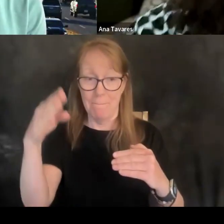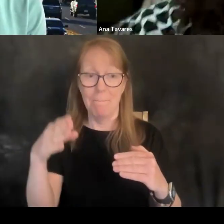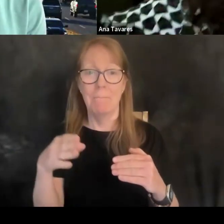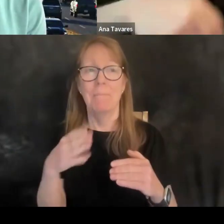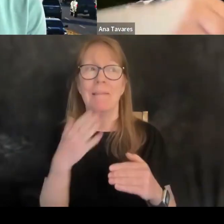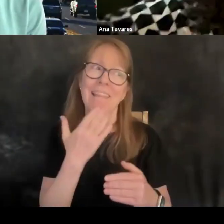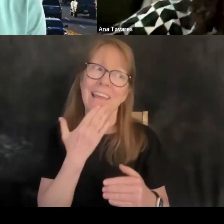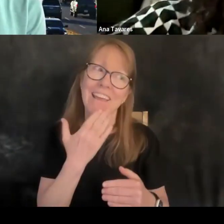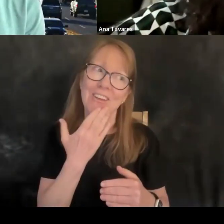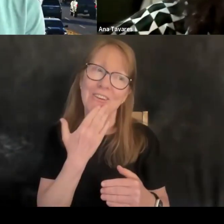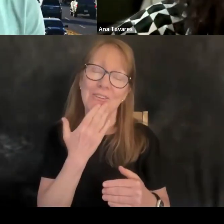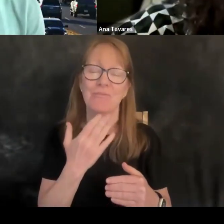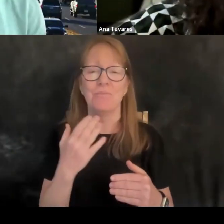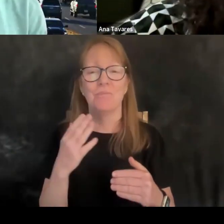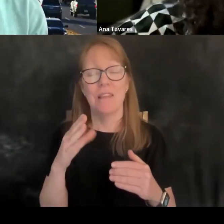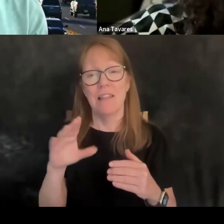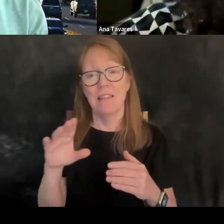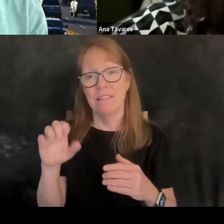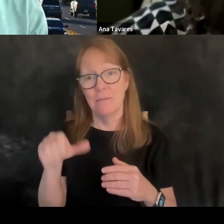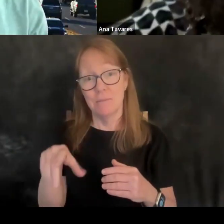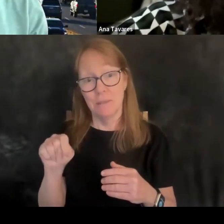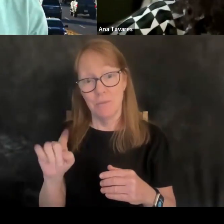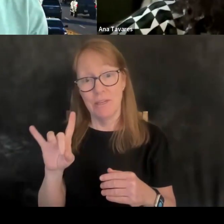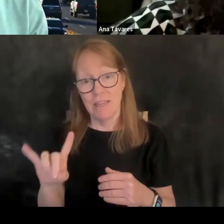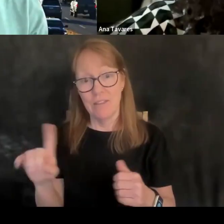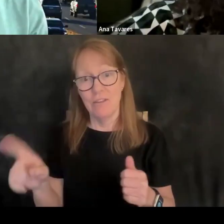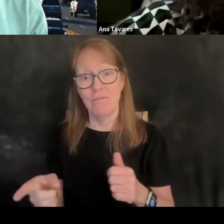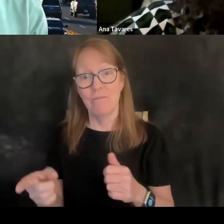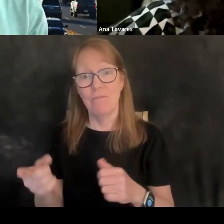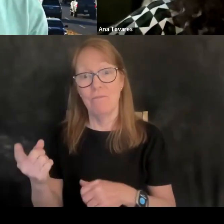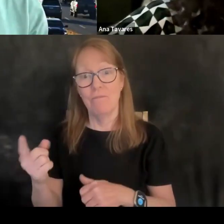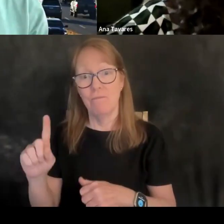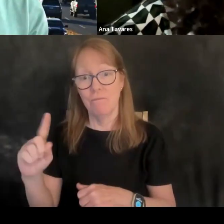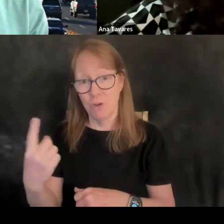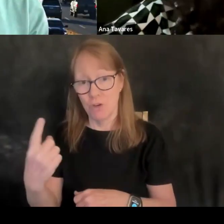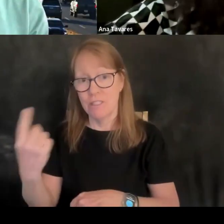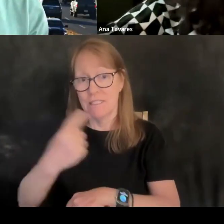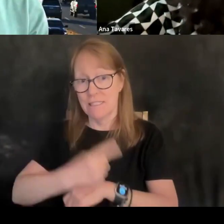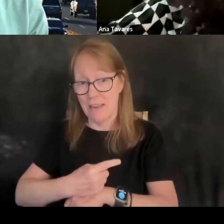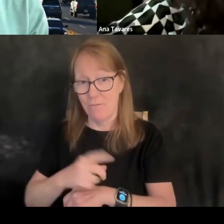for our kindergartners. Good save, Soup. Good save.